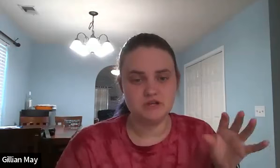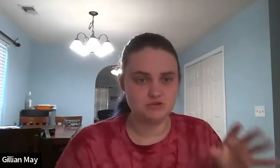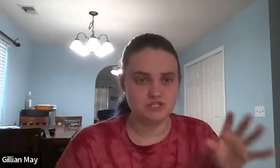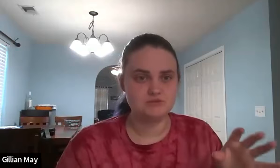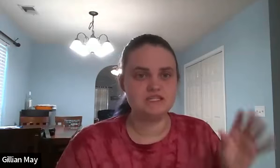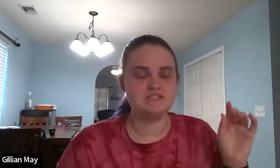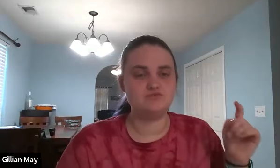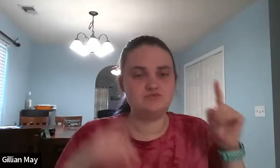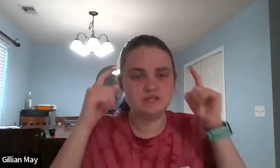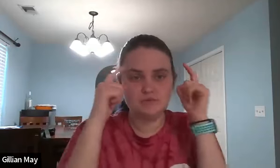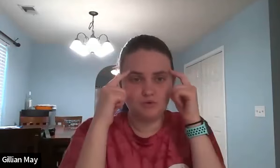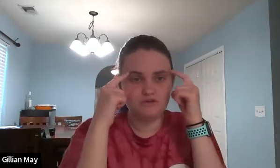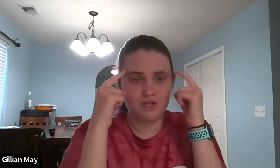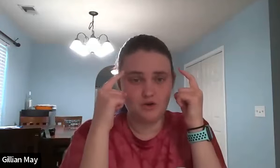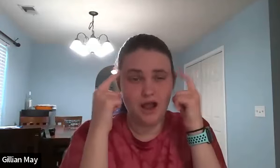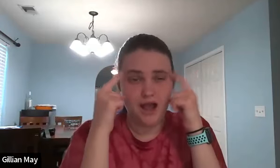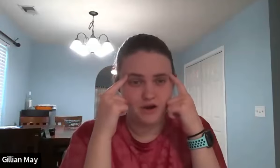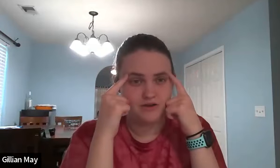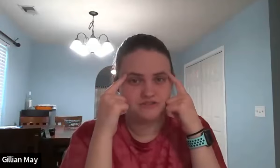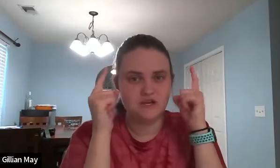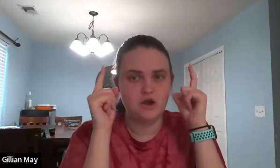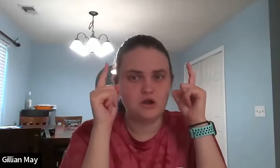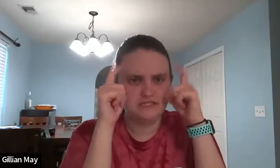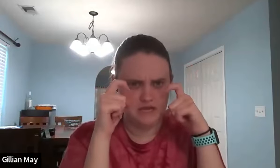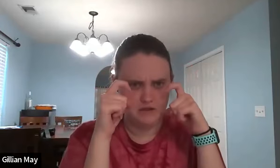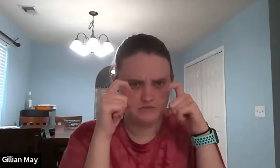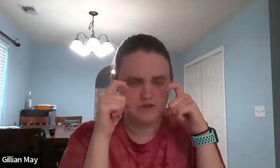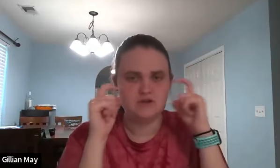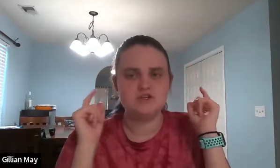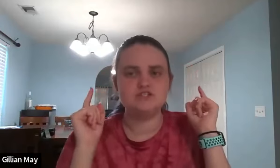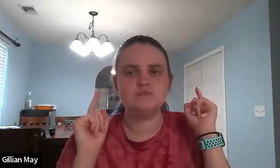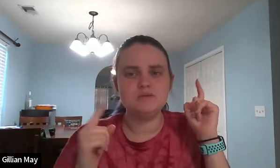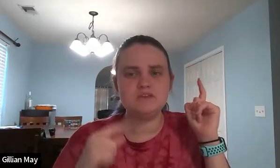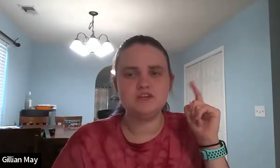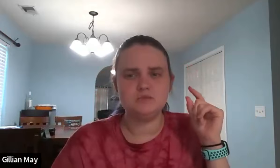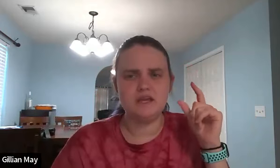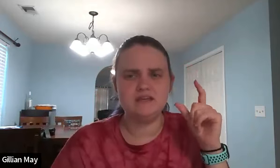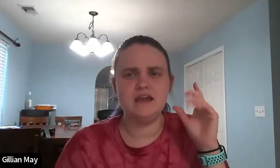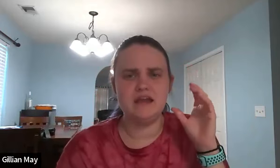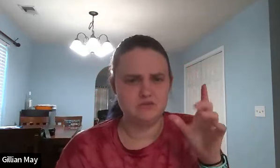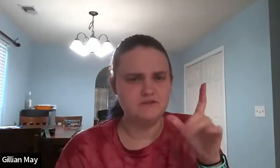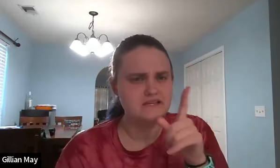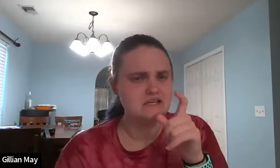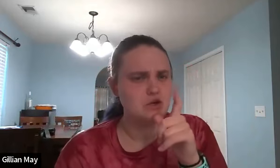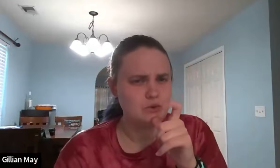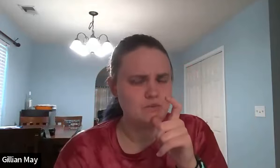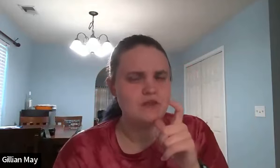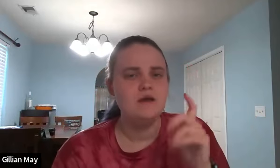WH question words, is it's really important that your eyebrows are down. So you may be thinking you're making an angry face, like who, but